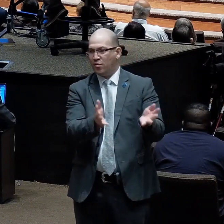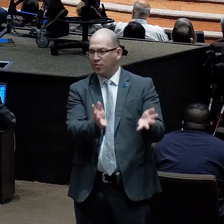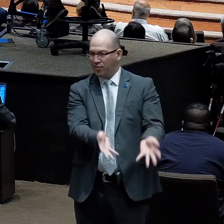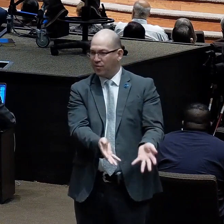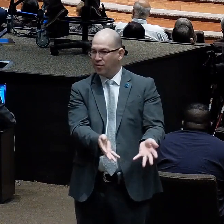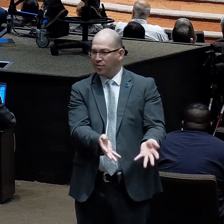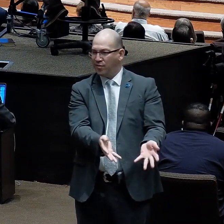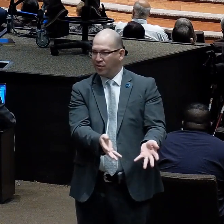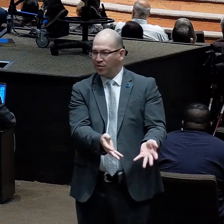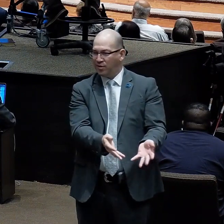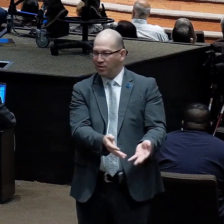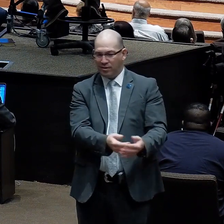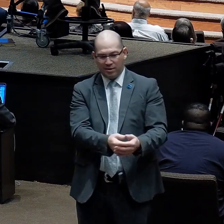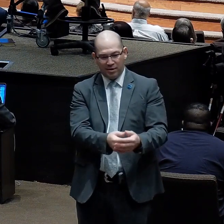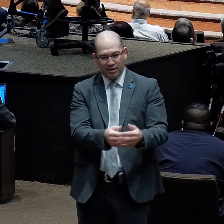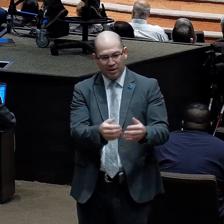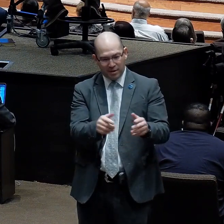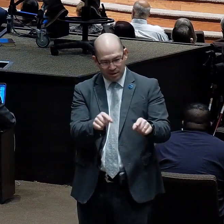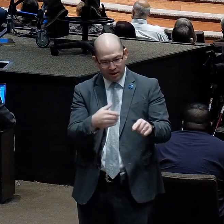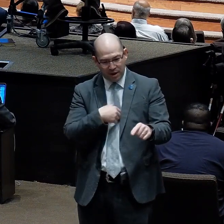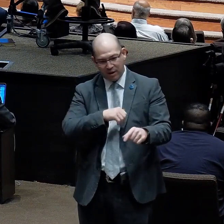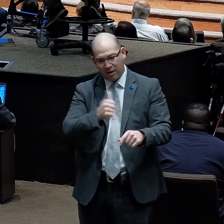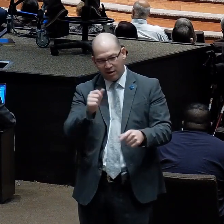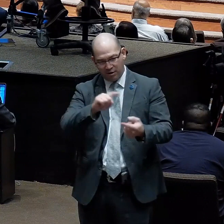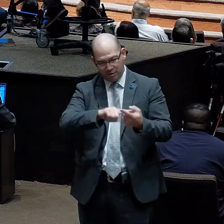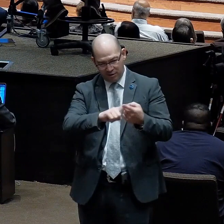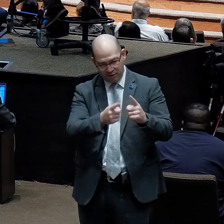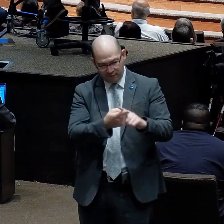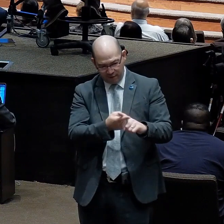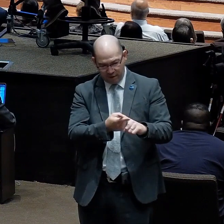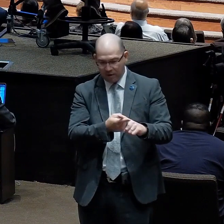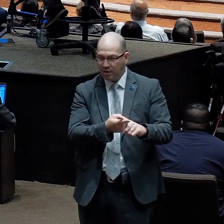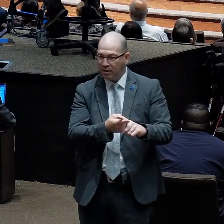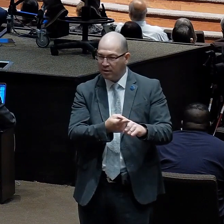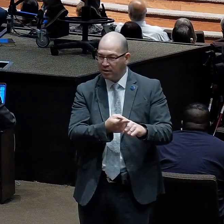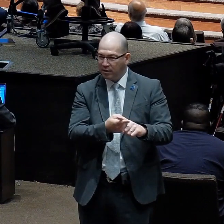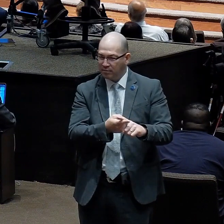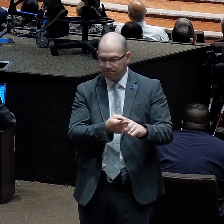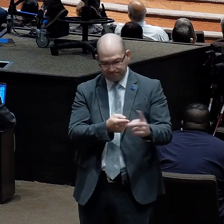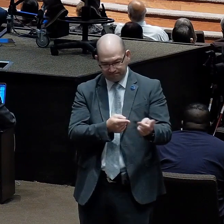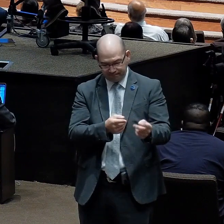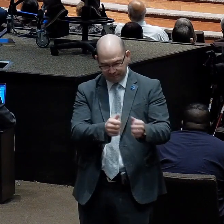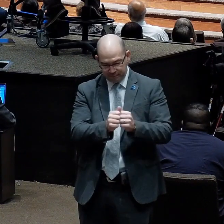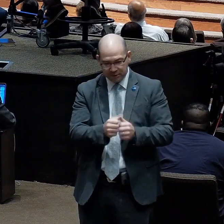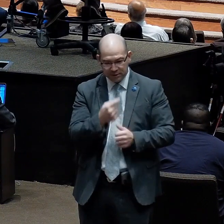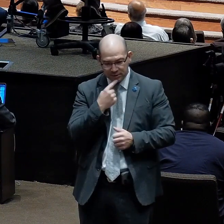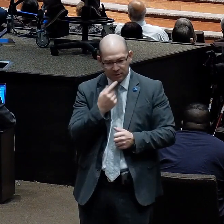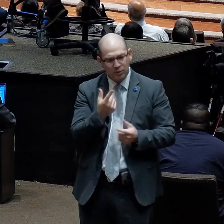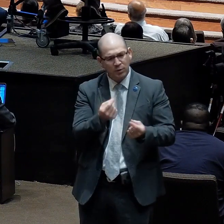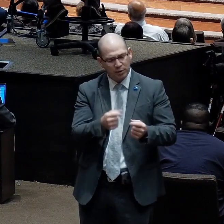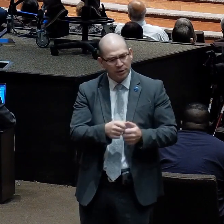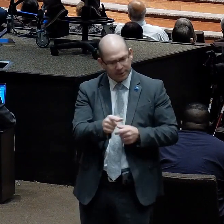He came with another friend. I didn't know he was coming, but his friend brought him. I asked what he did, and he told me.